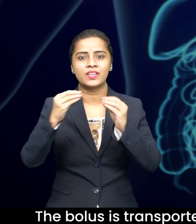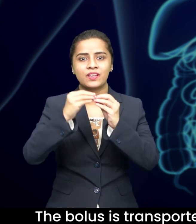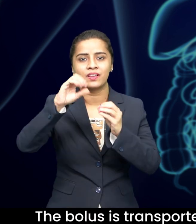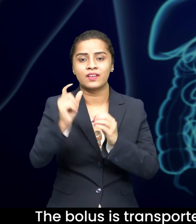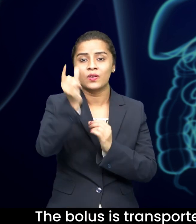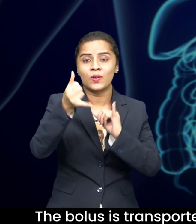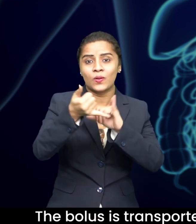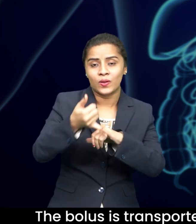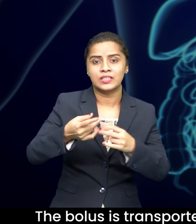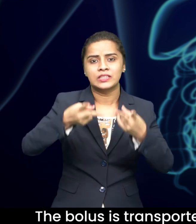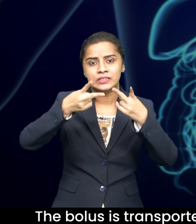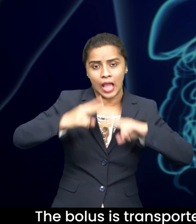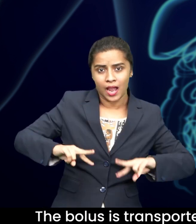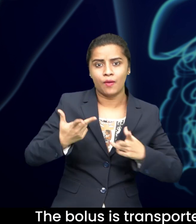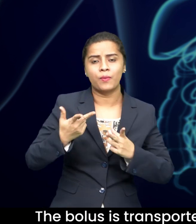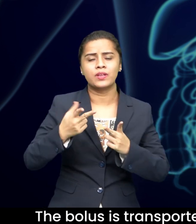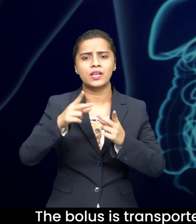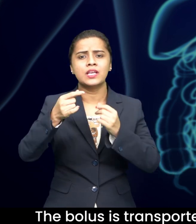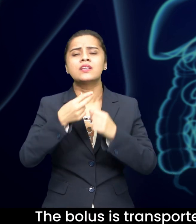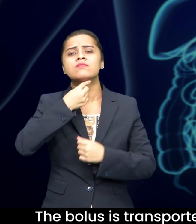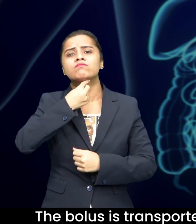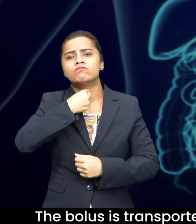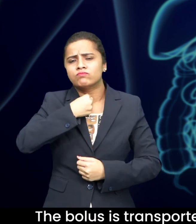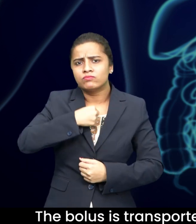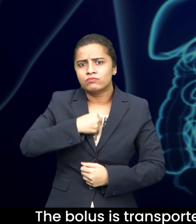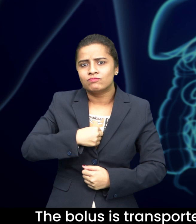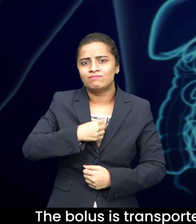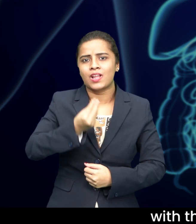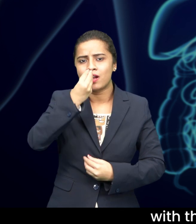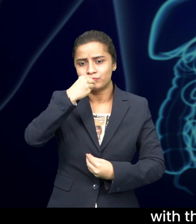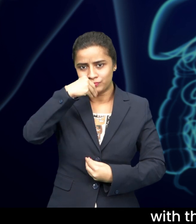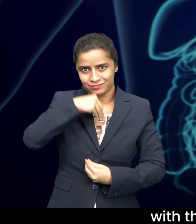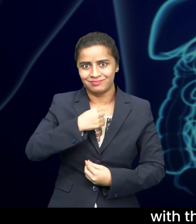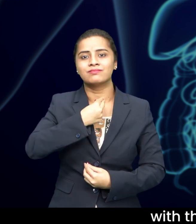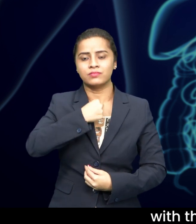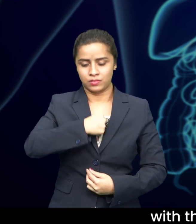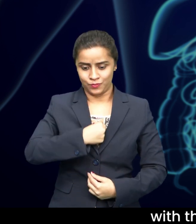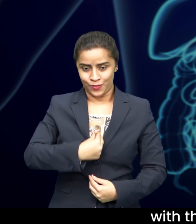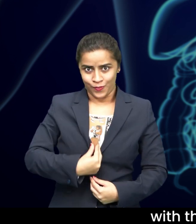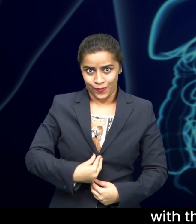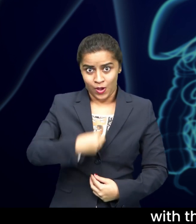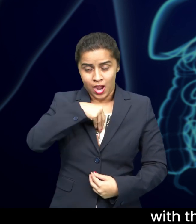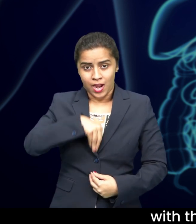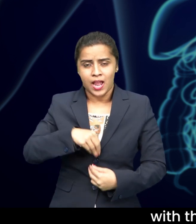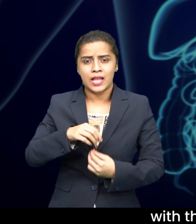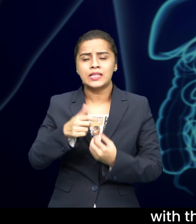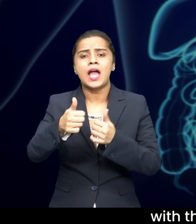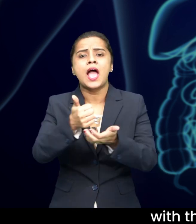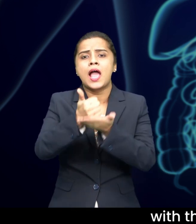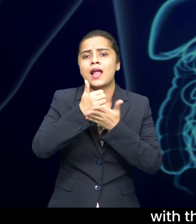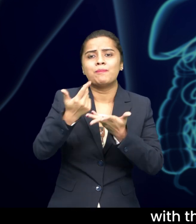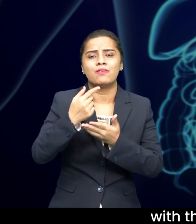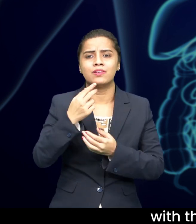The bolus is transported into the esophagus by swallowing with the help of the tongue.